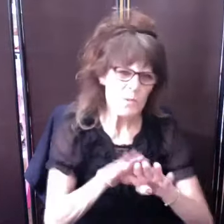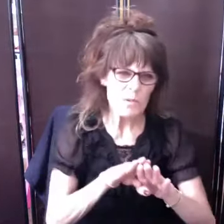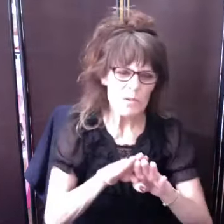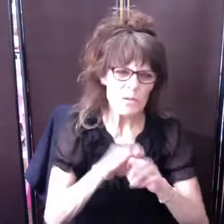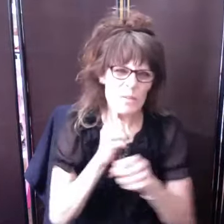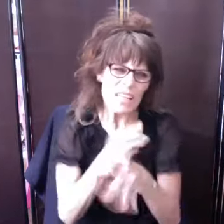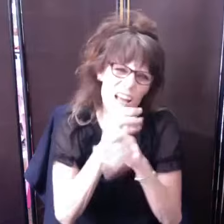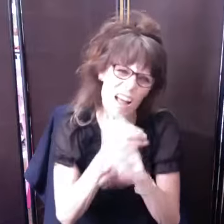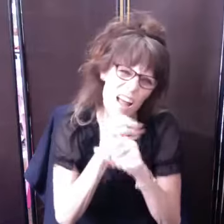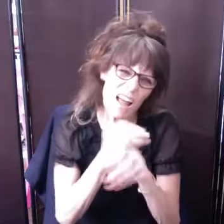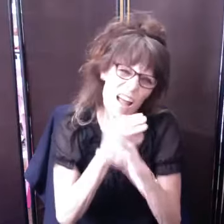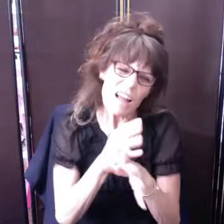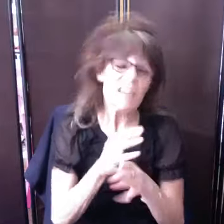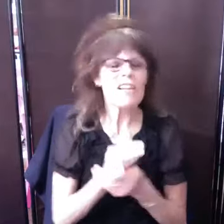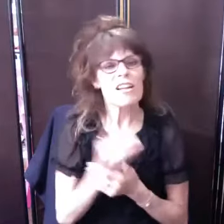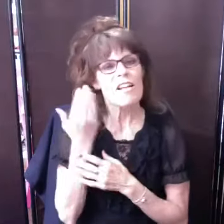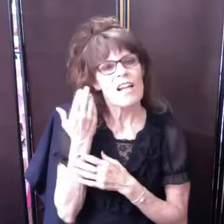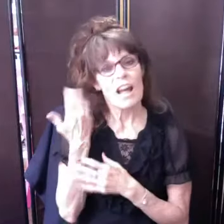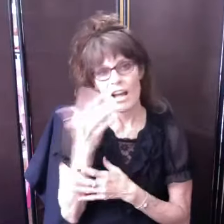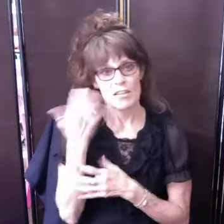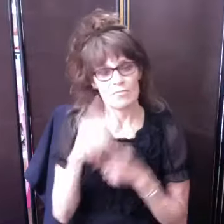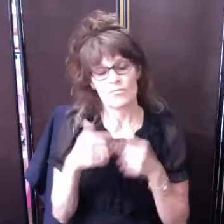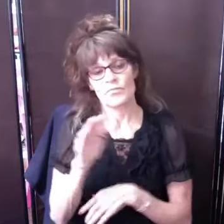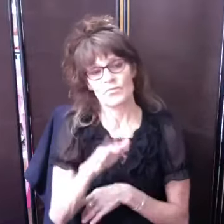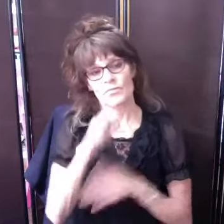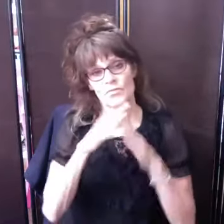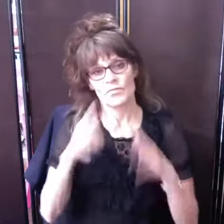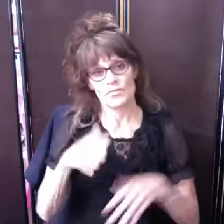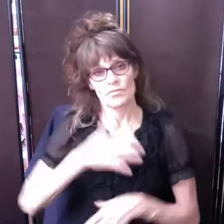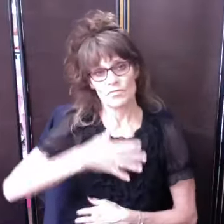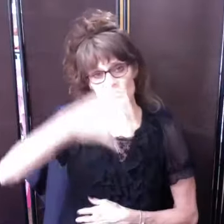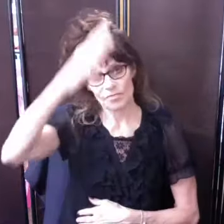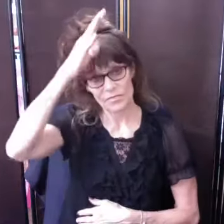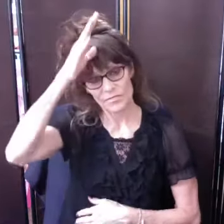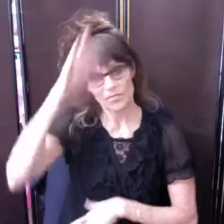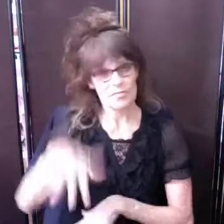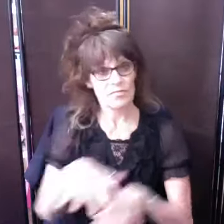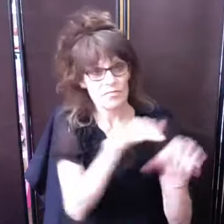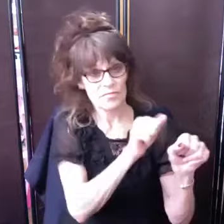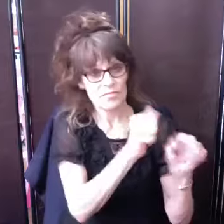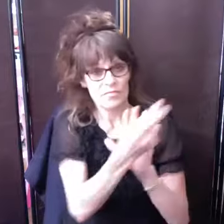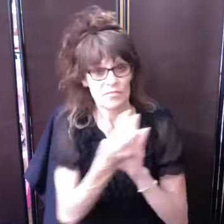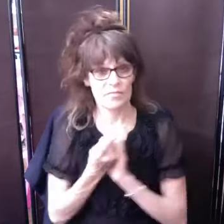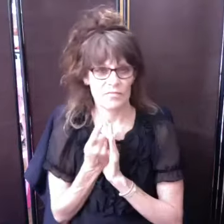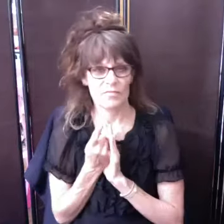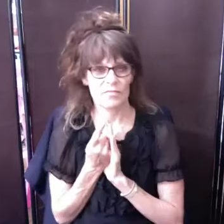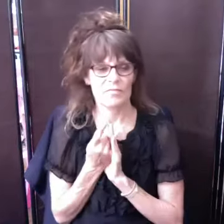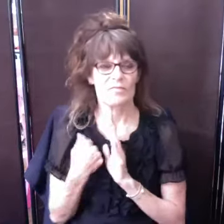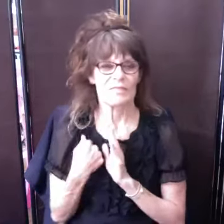And I don't know what your house was like, but I can tell you my dad had been gone 100 years. I bounded down those stairs 2 at a time, and I'd grab him around his legs